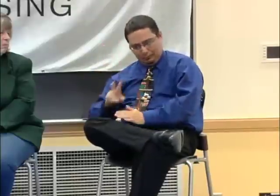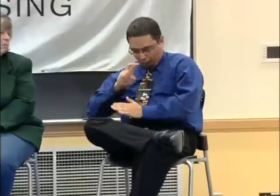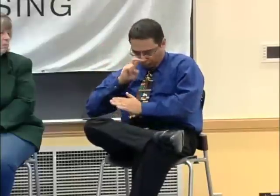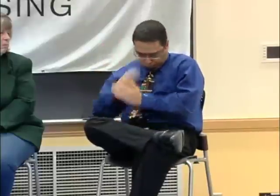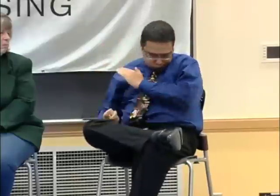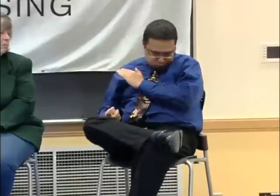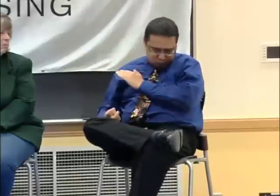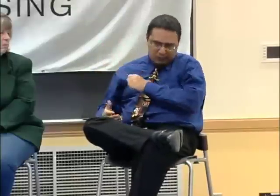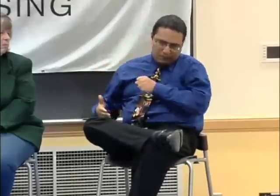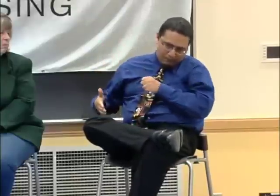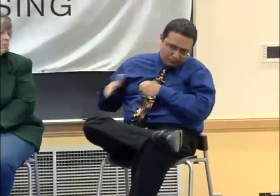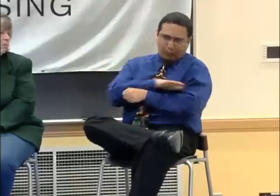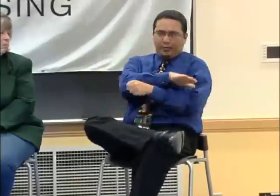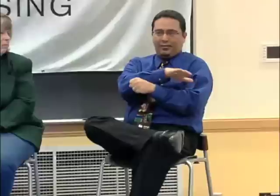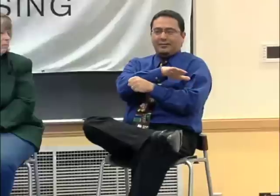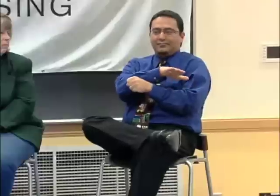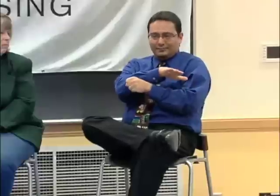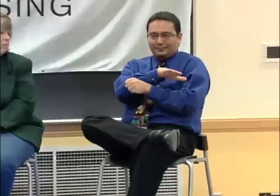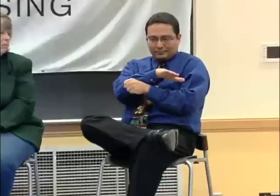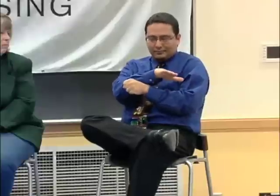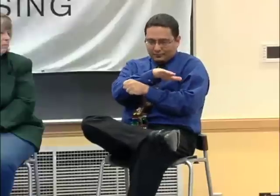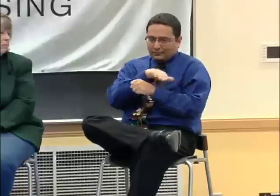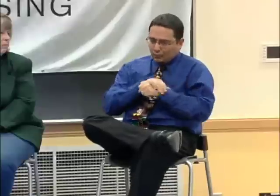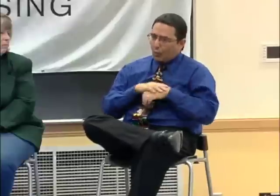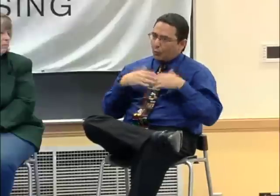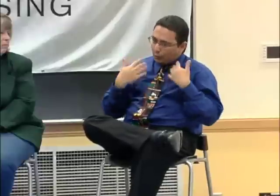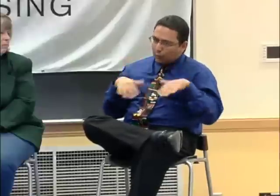7, 8, 9 hours a week.